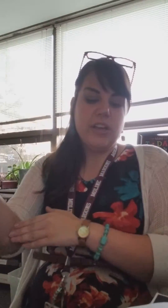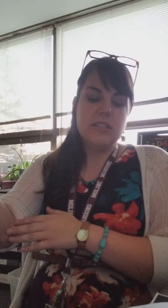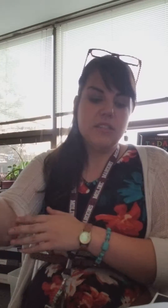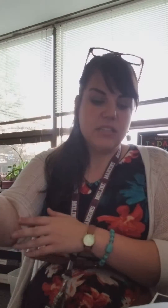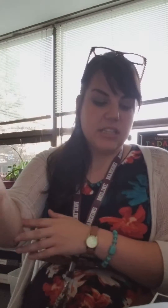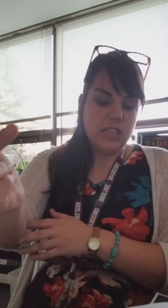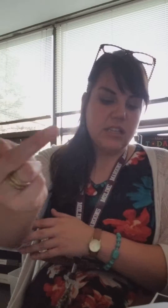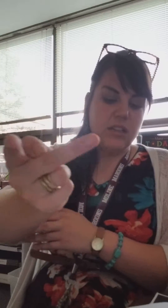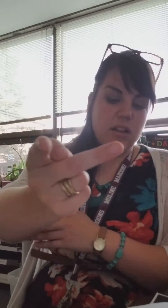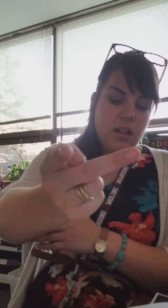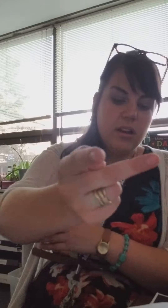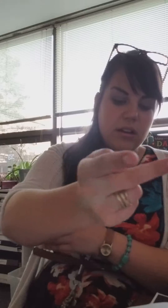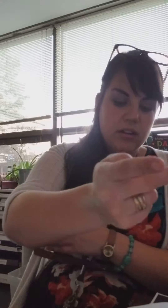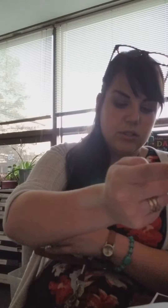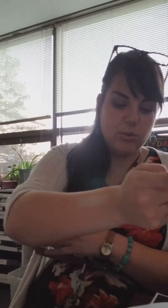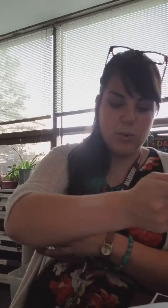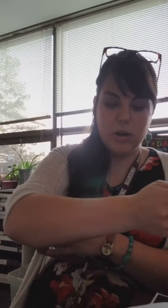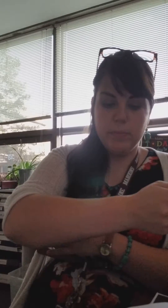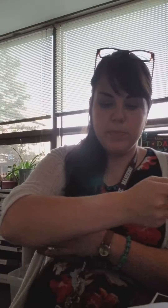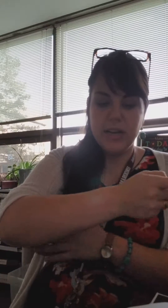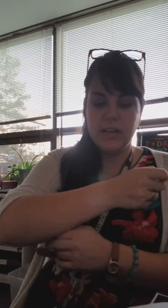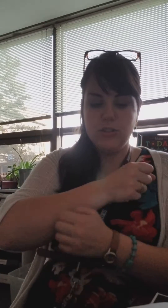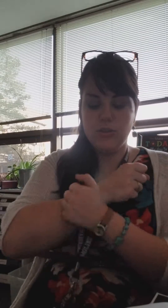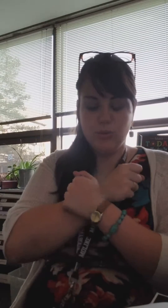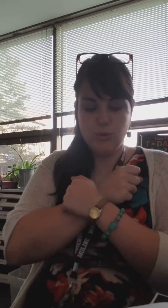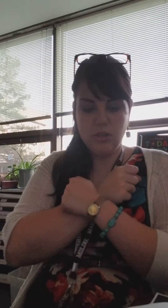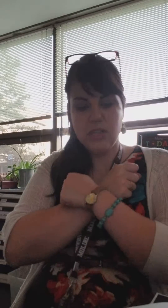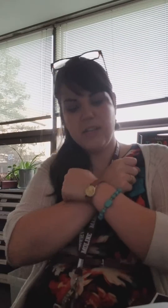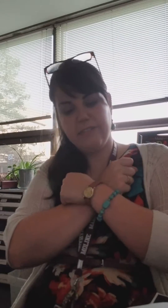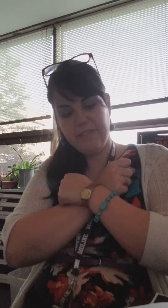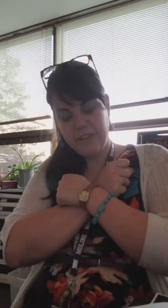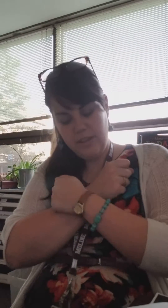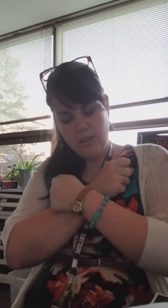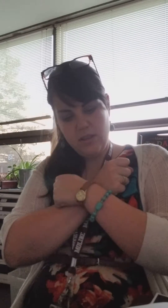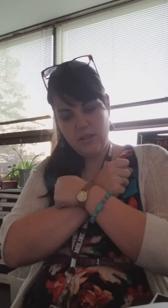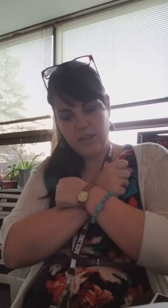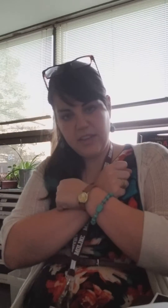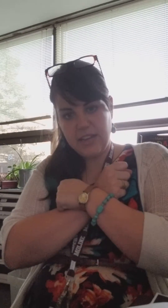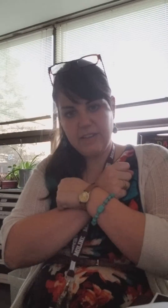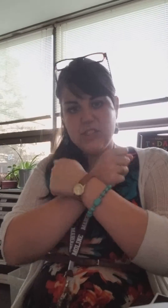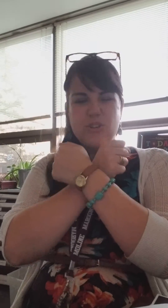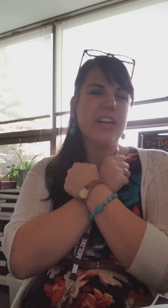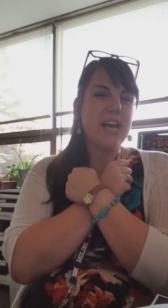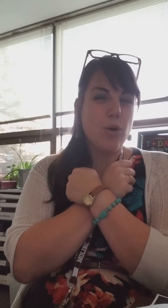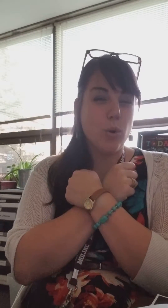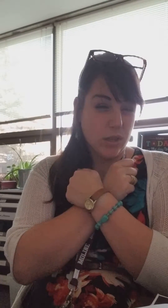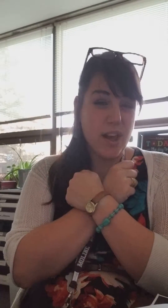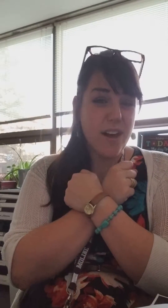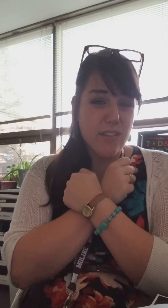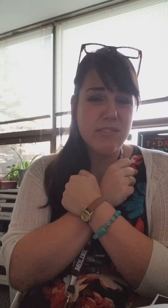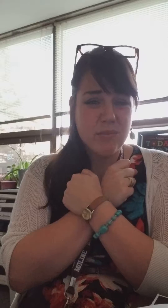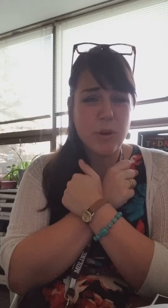can see what my true love gave. So you can kind of hold love would be a